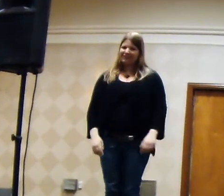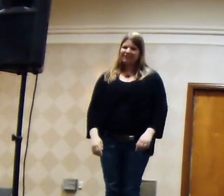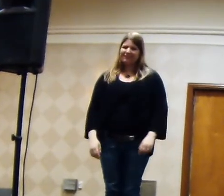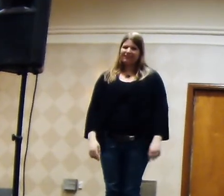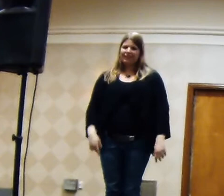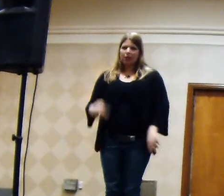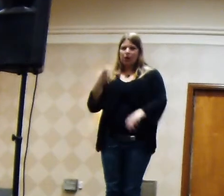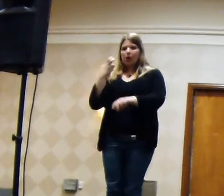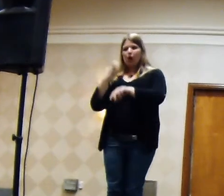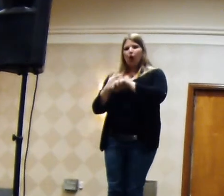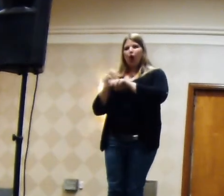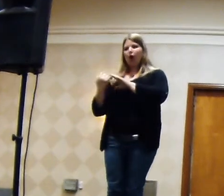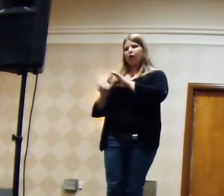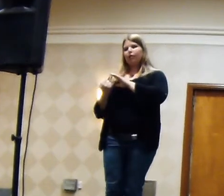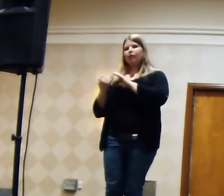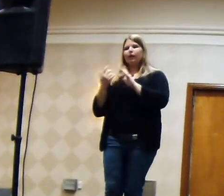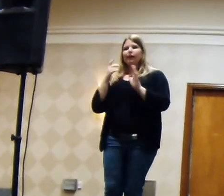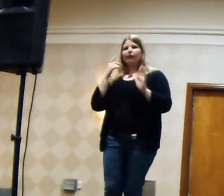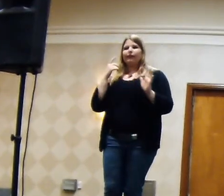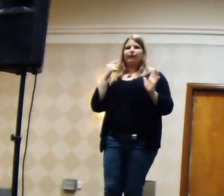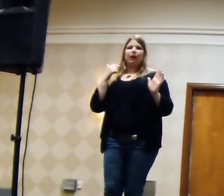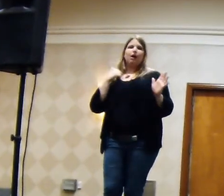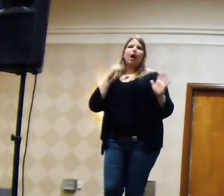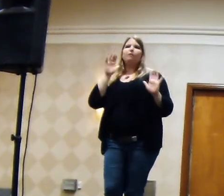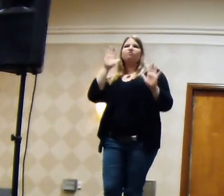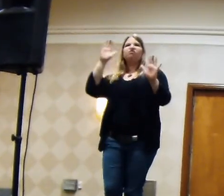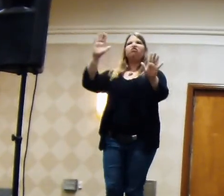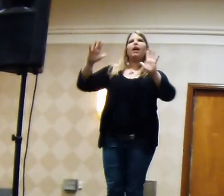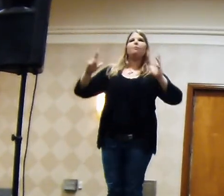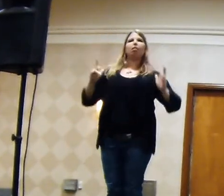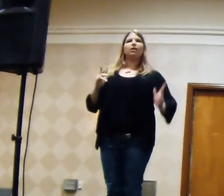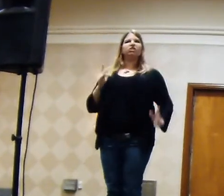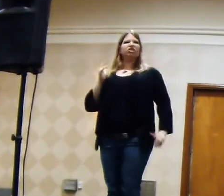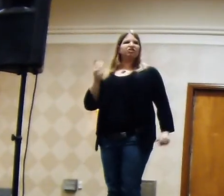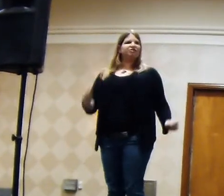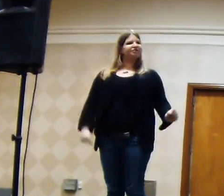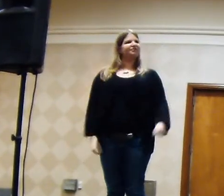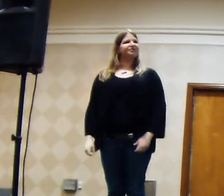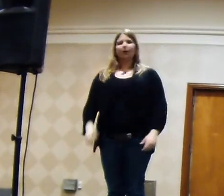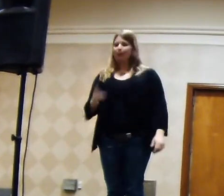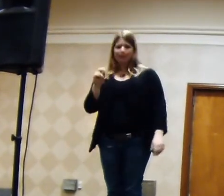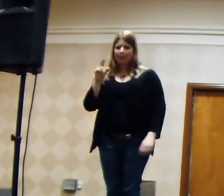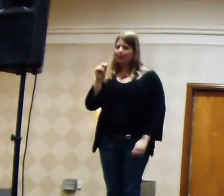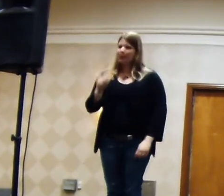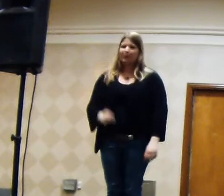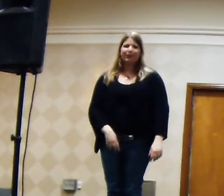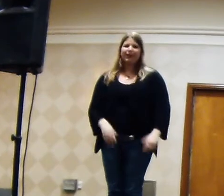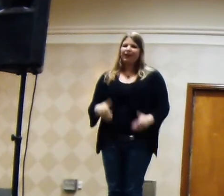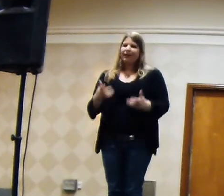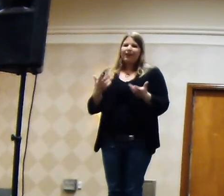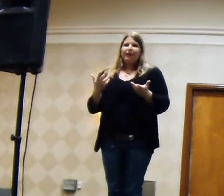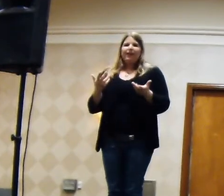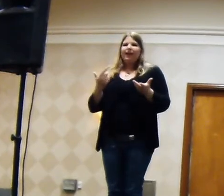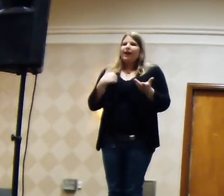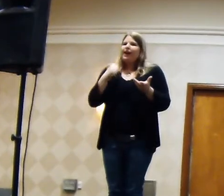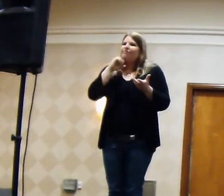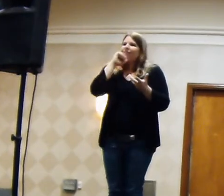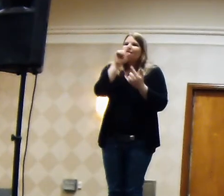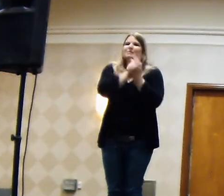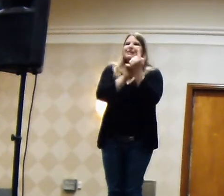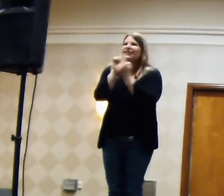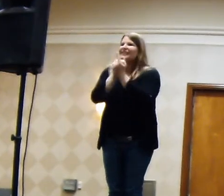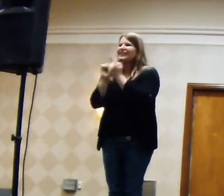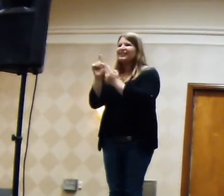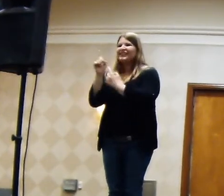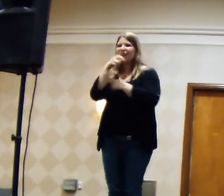too hard to pretend I'm fabulous. It's just too much work, I can't do it. So, I just love meeting people